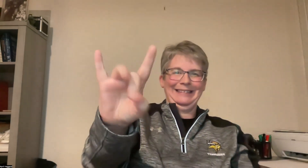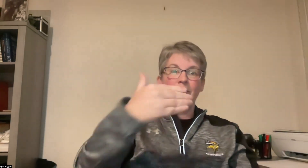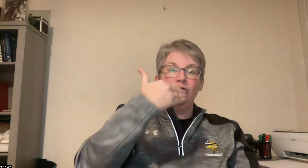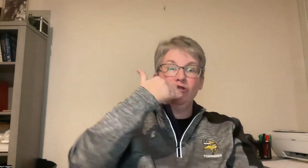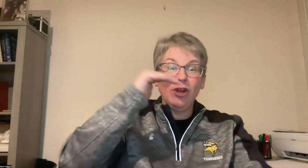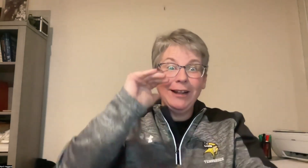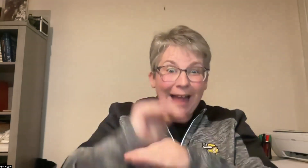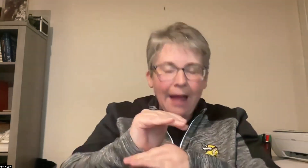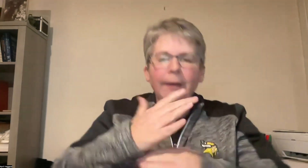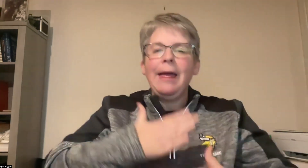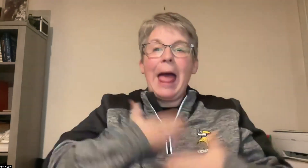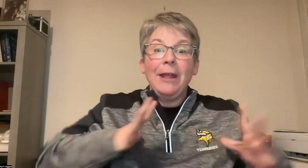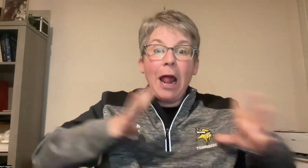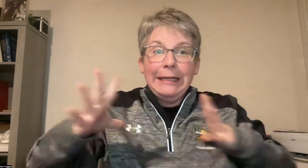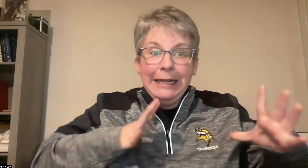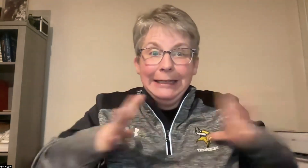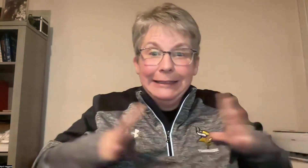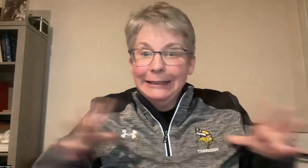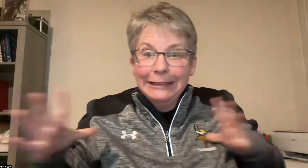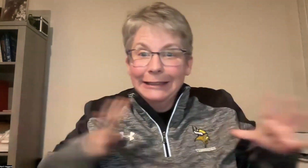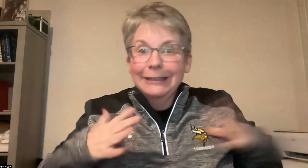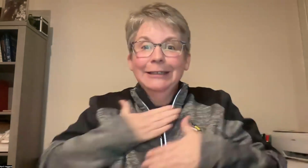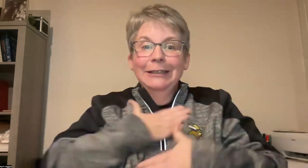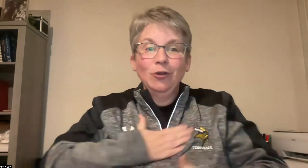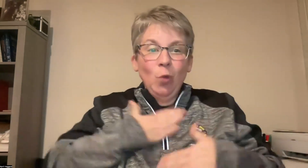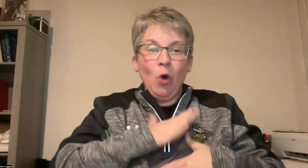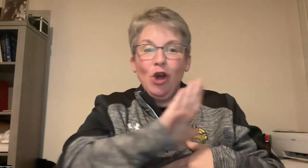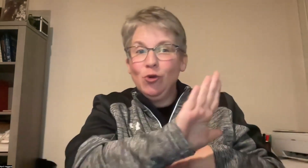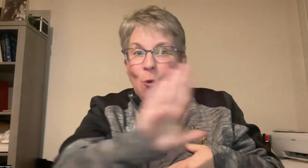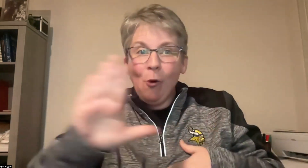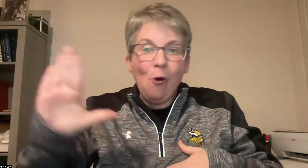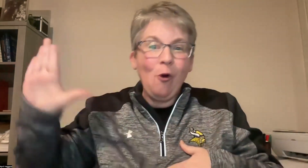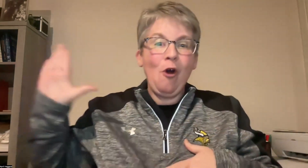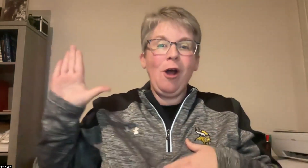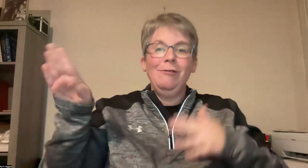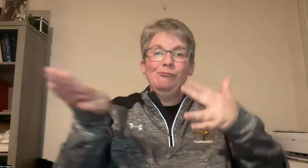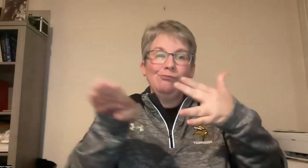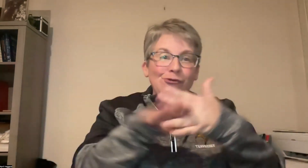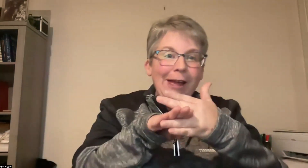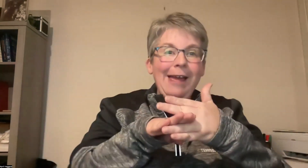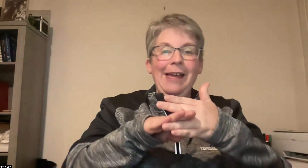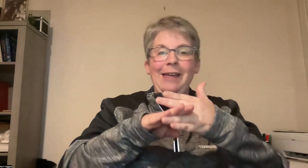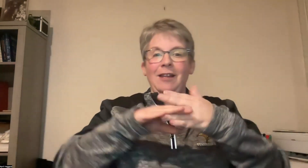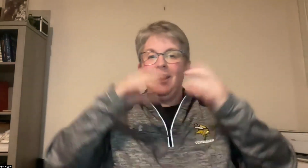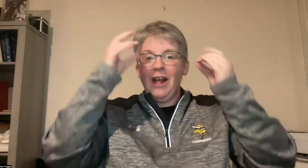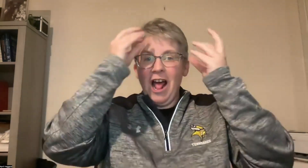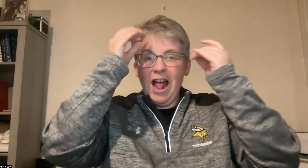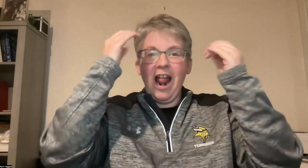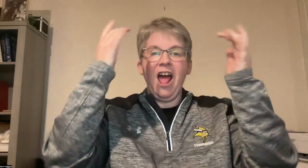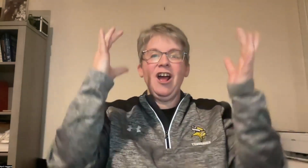at 8:08. Thank you. Good night. Happy holidays, and enjoy your break.